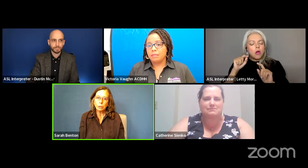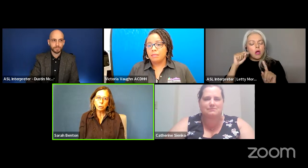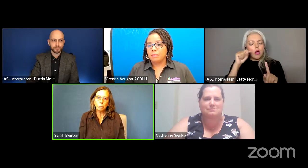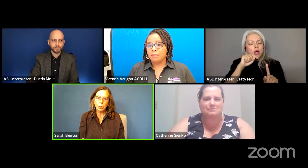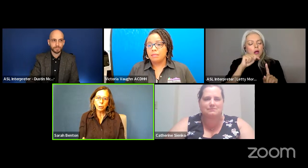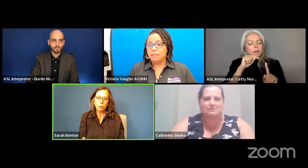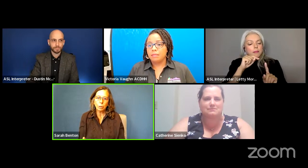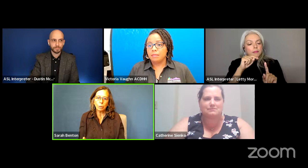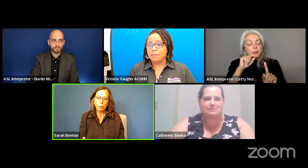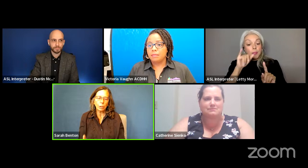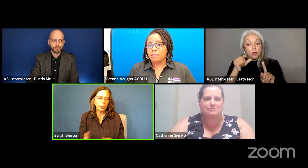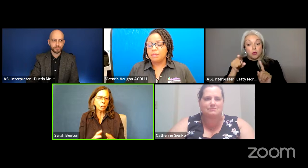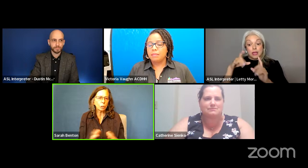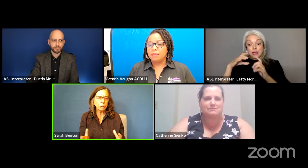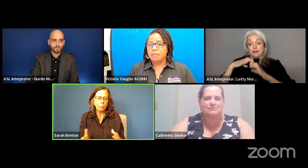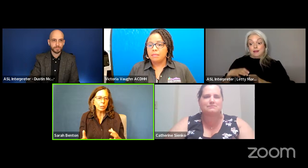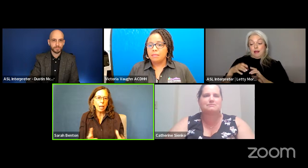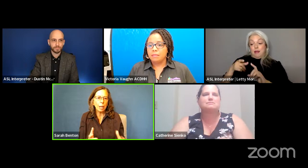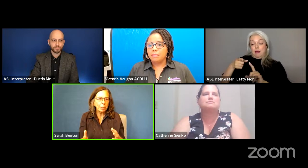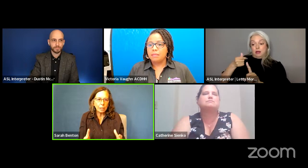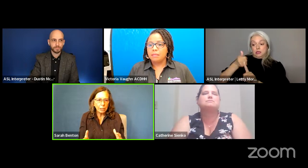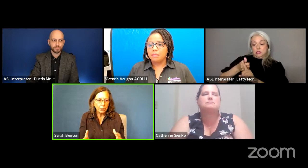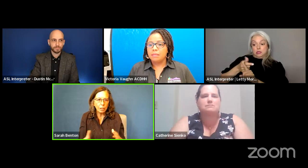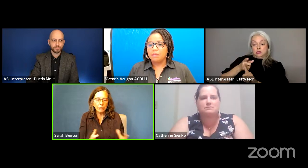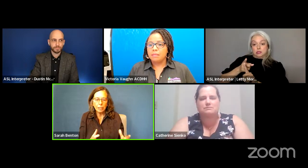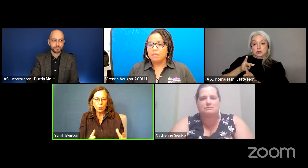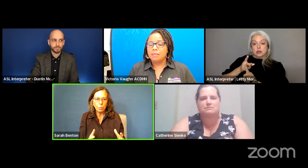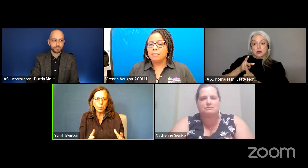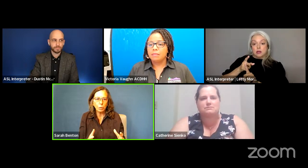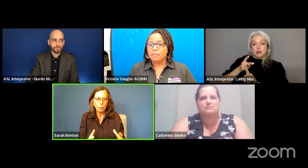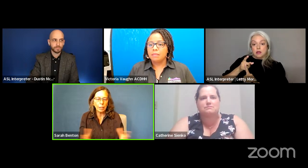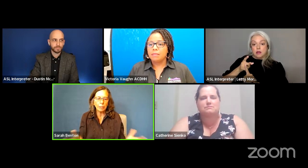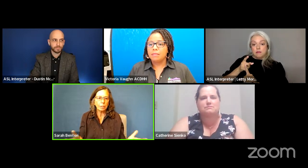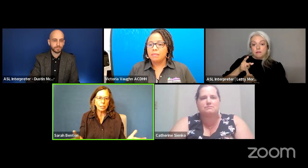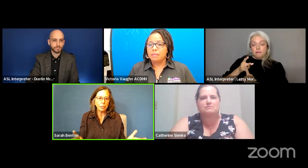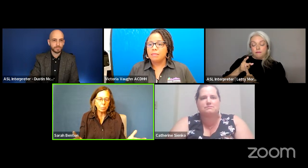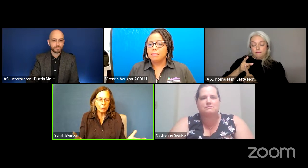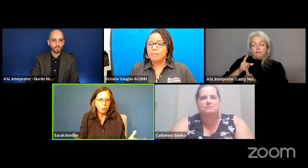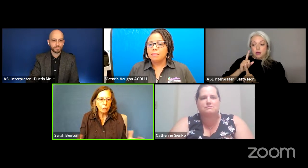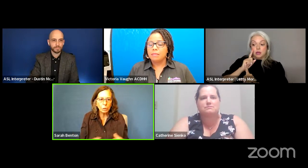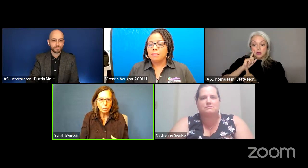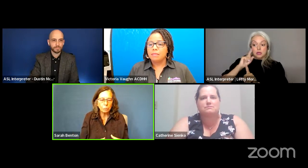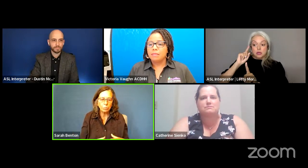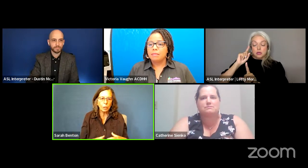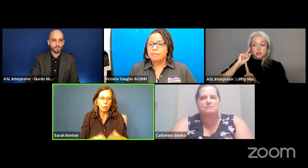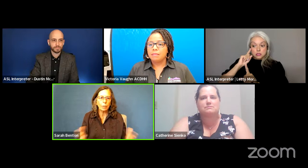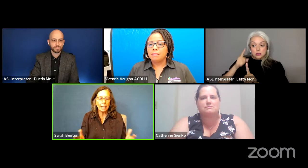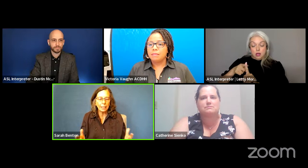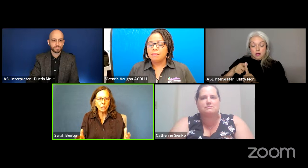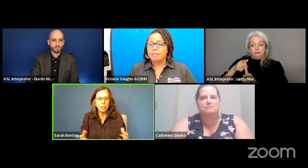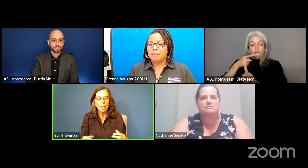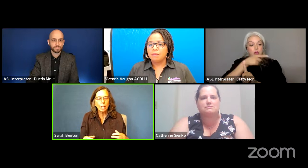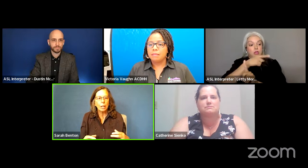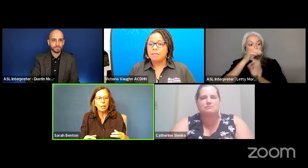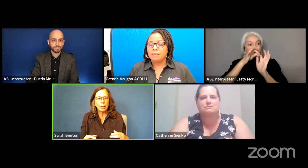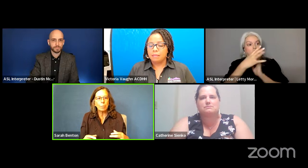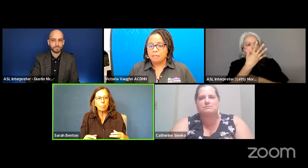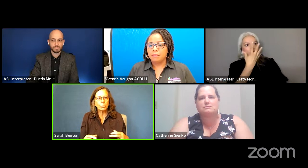when the consumer seemed to not be clear that the interpreter then disappeared, was